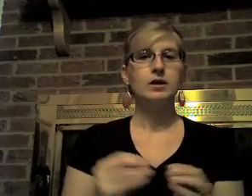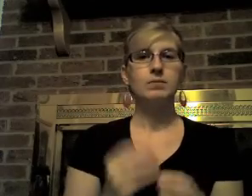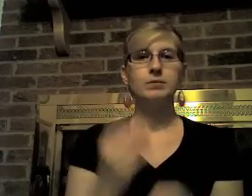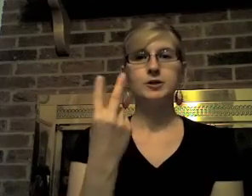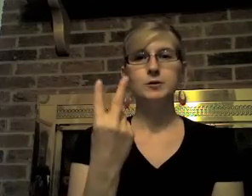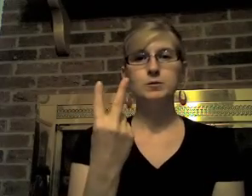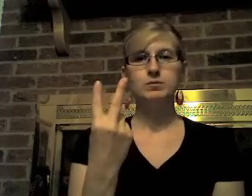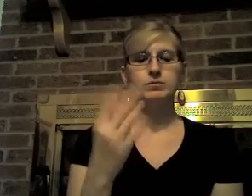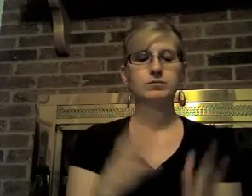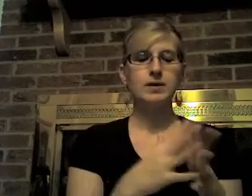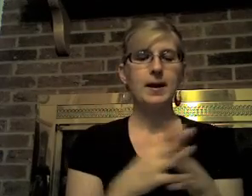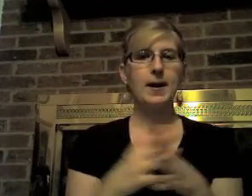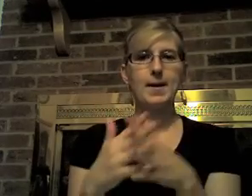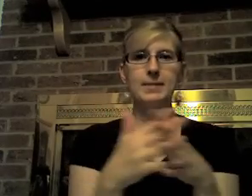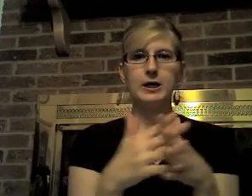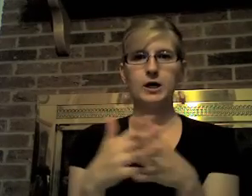Number 2, America.